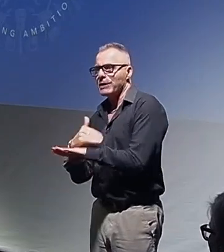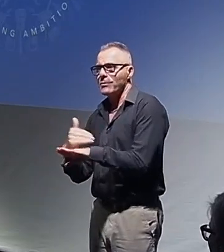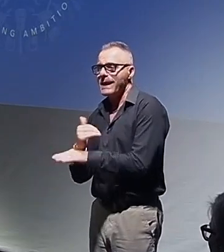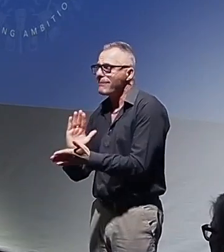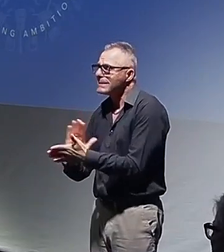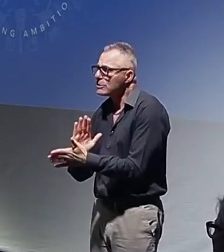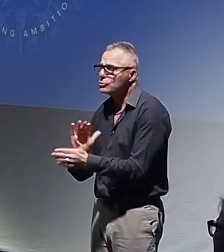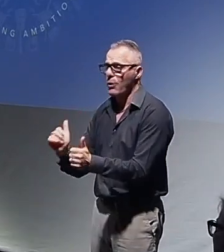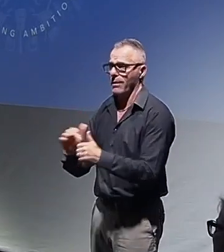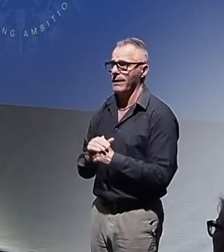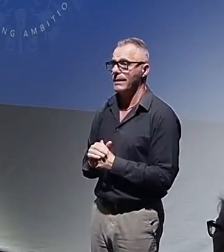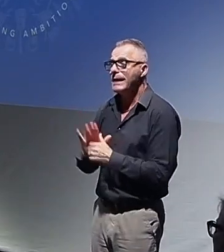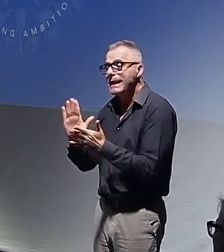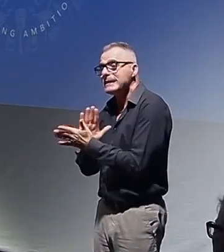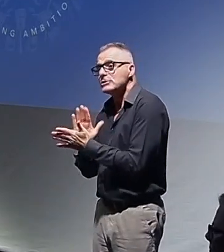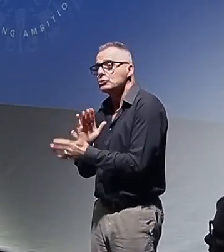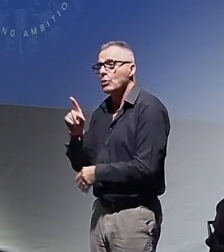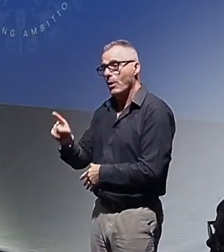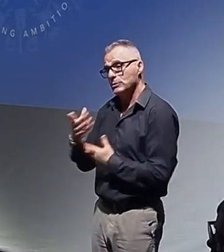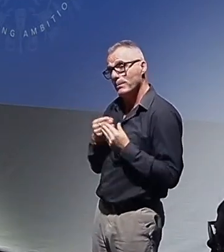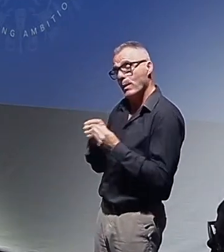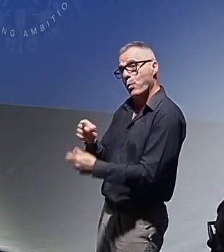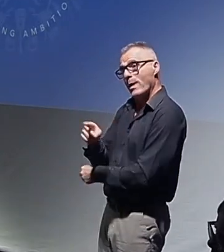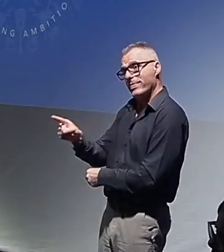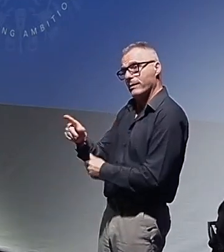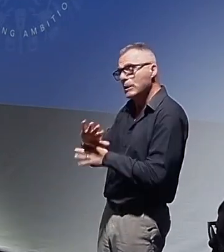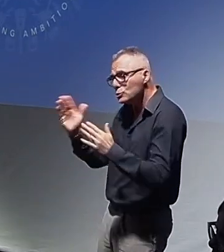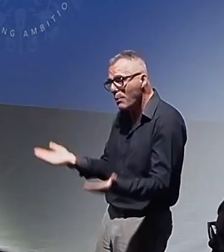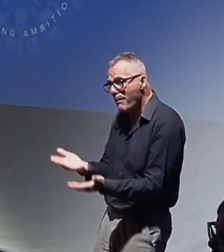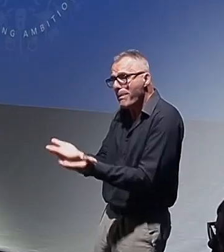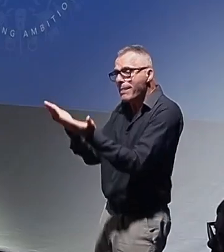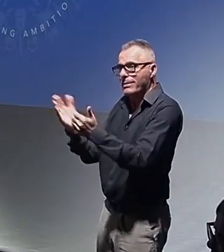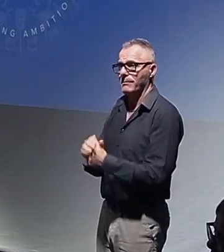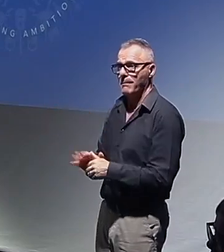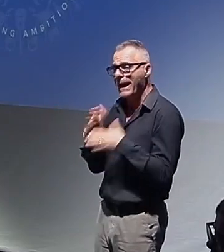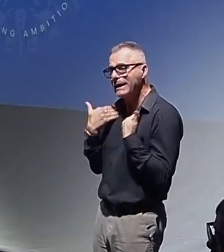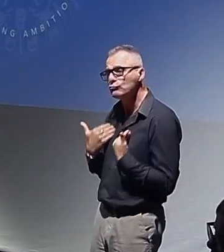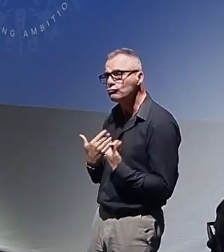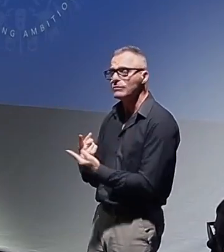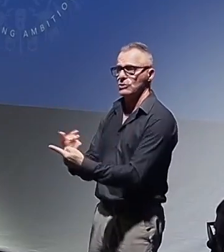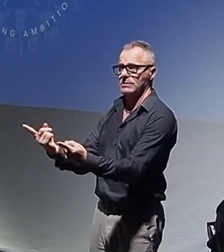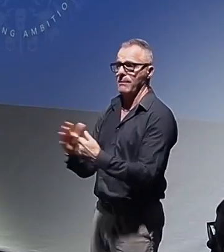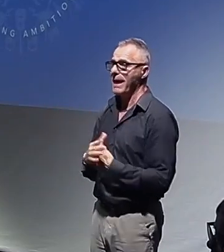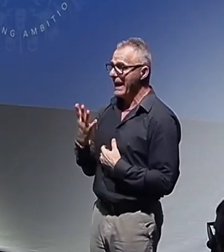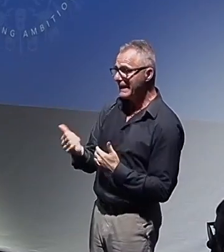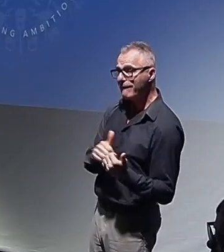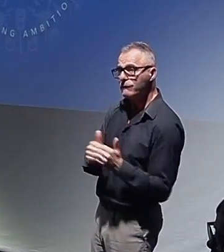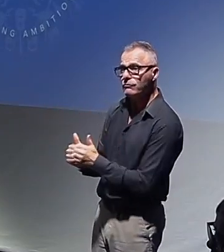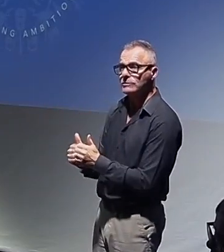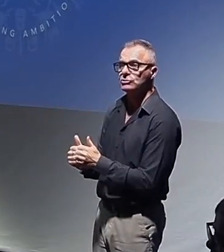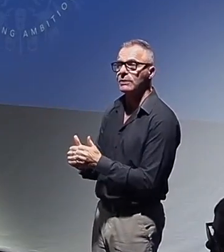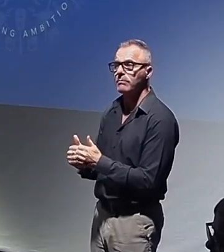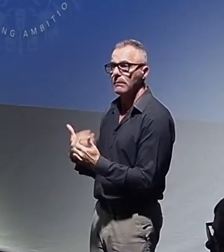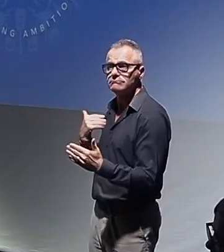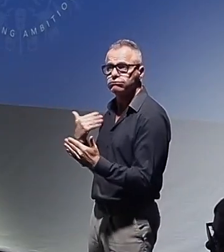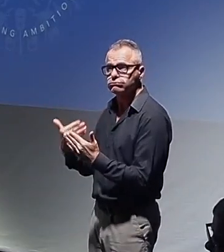joy to have gone on that journey and to build these really enriching friendships over that